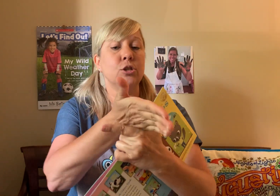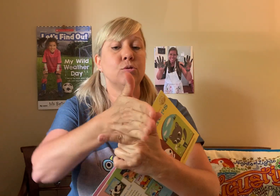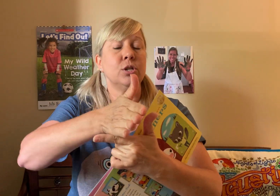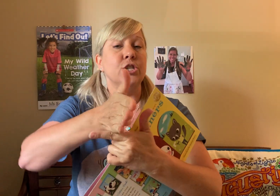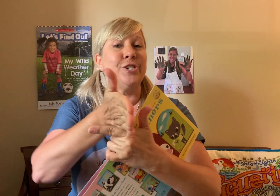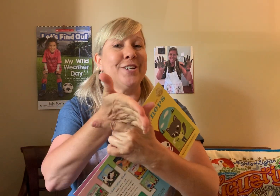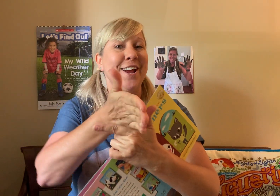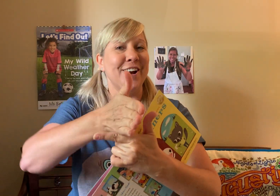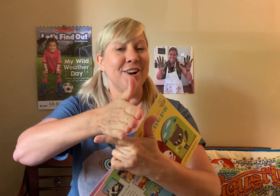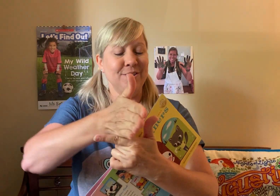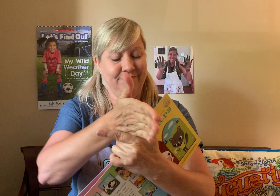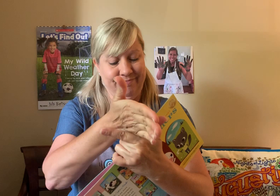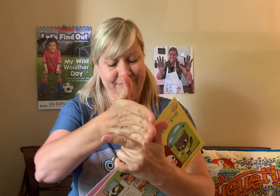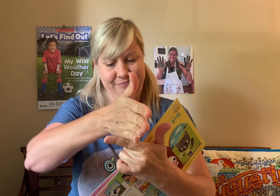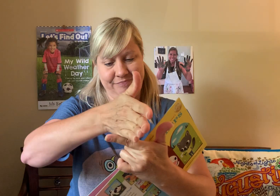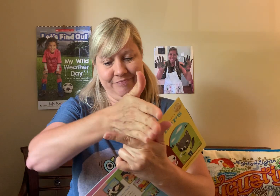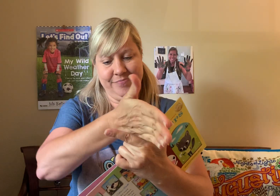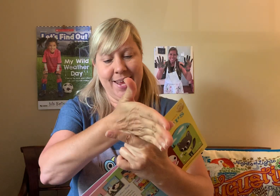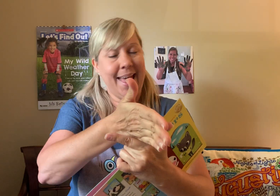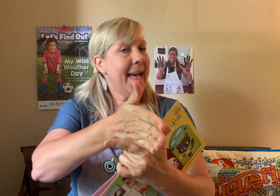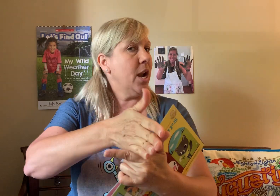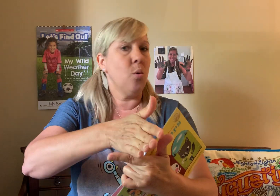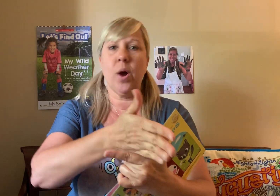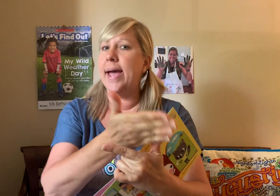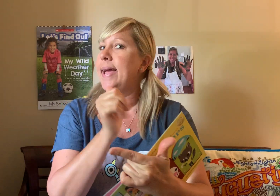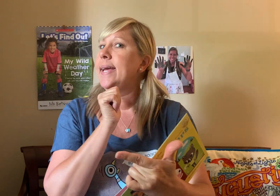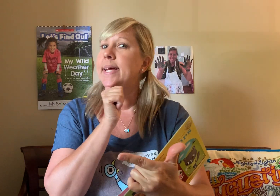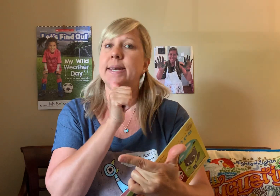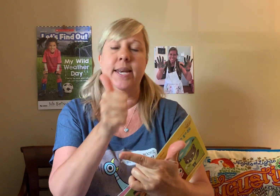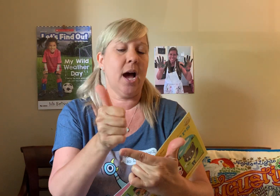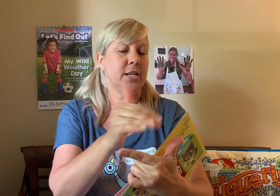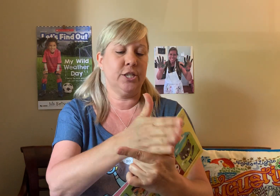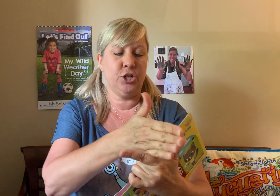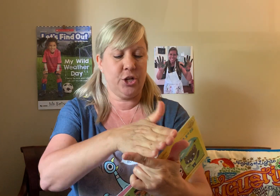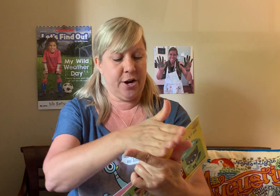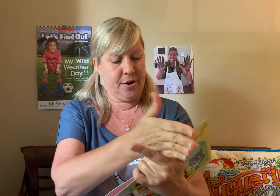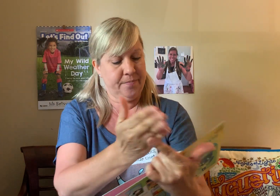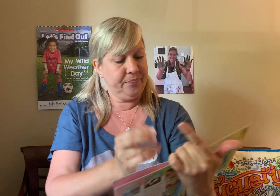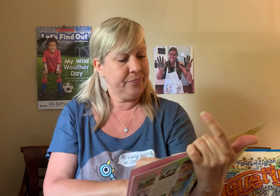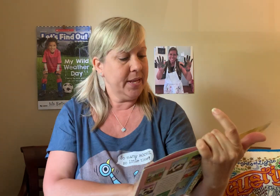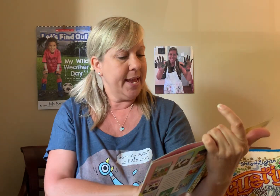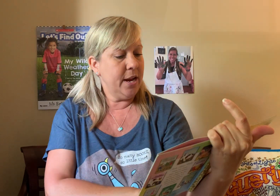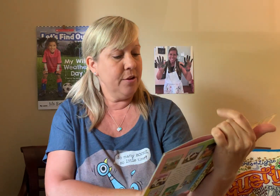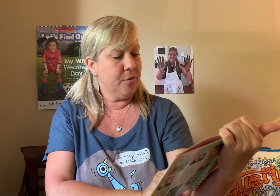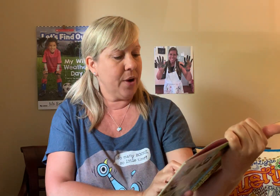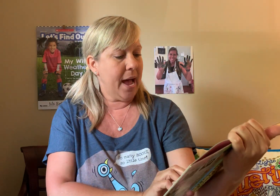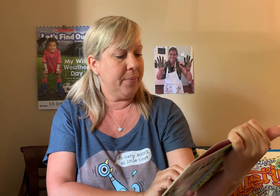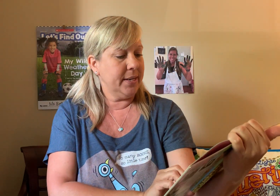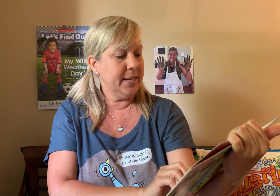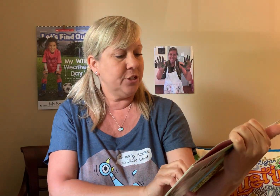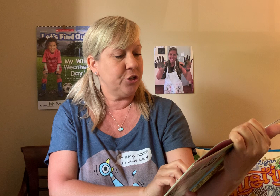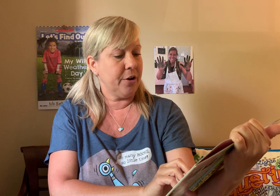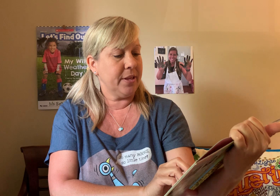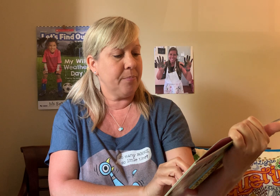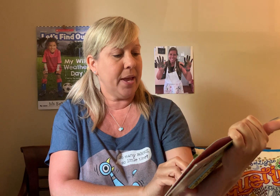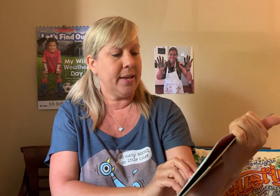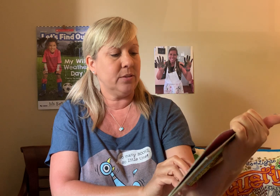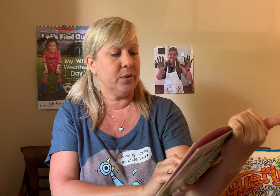to share and a way not to share. Here the rabbit is sharing the paints with his